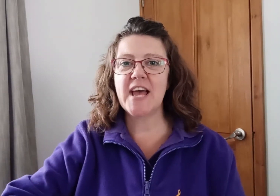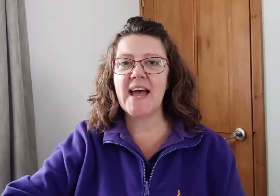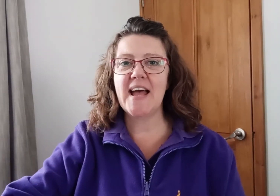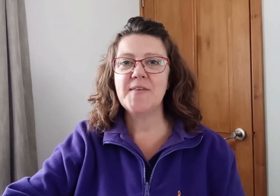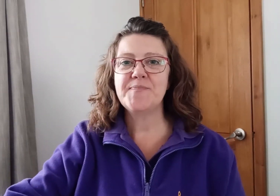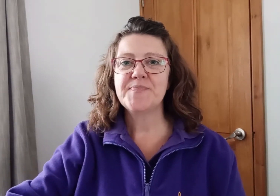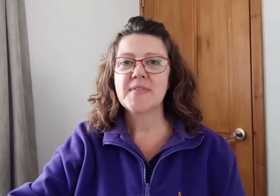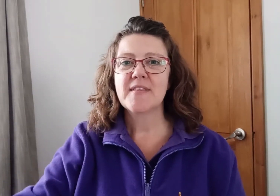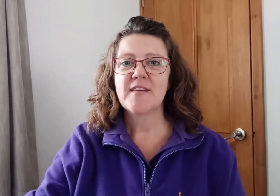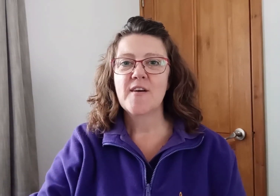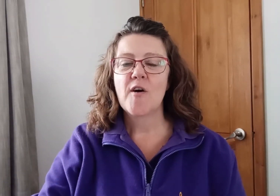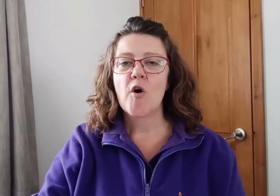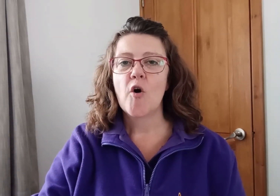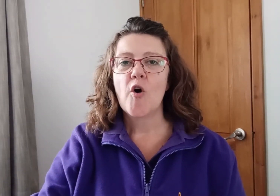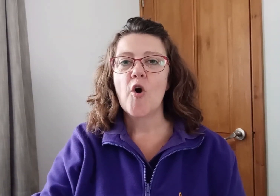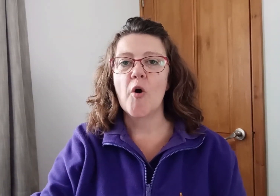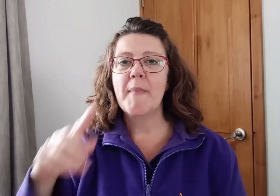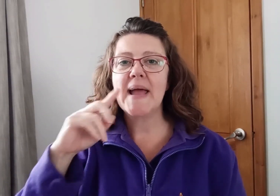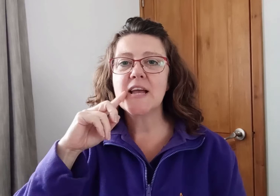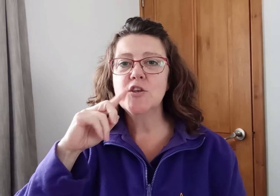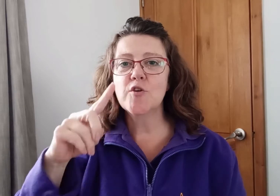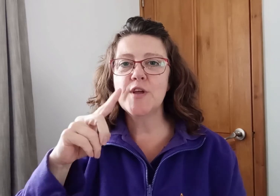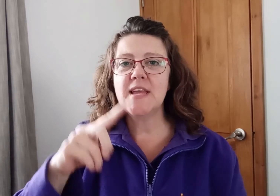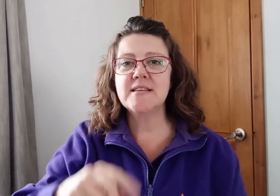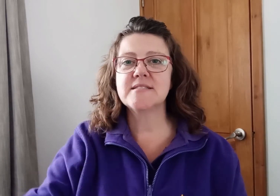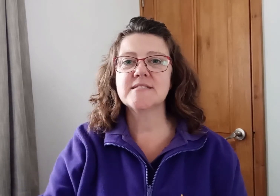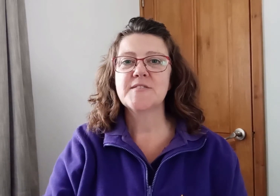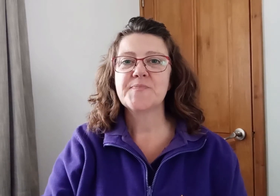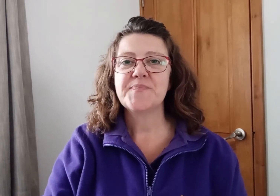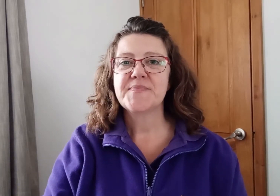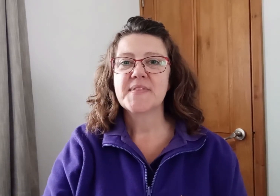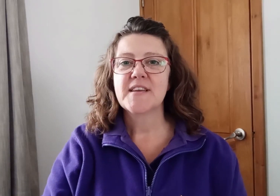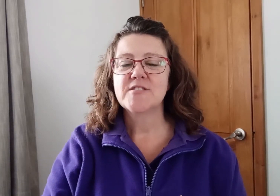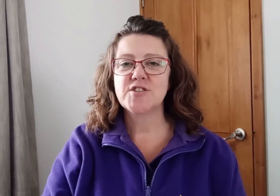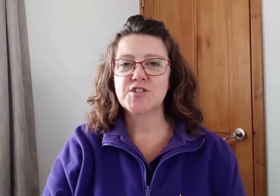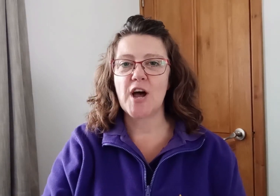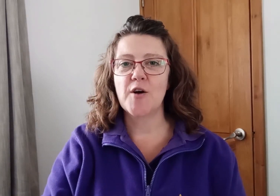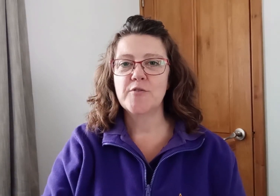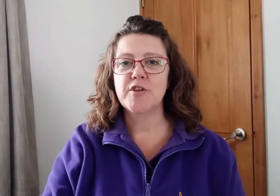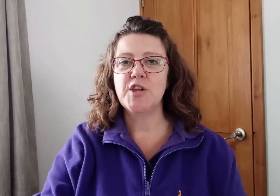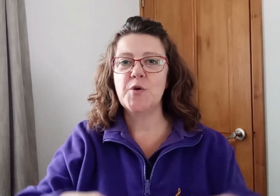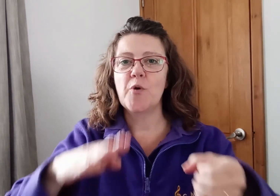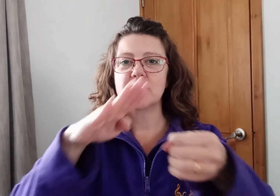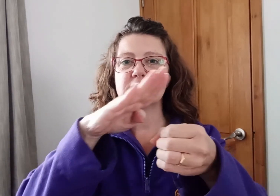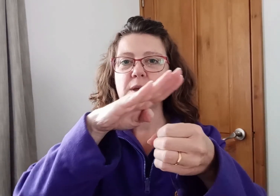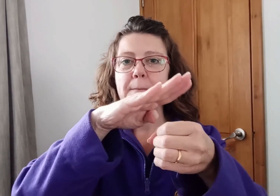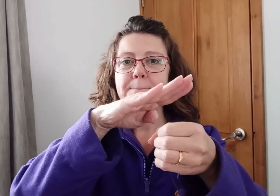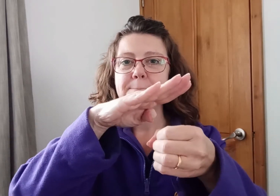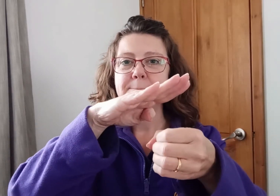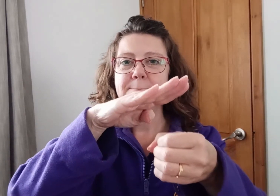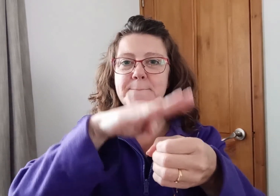chair, or make a noise to show that you want